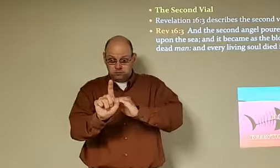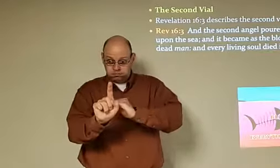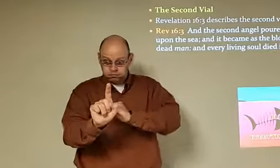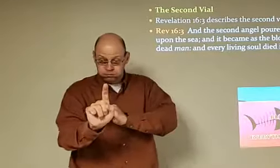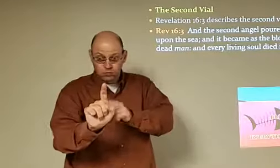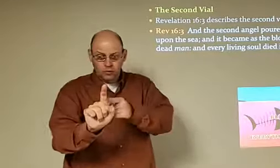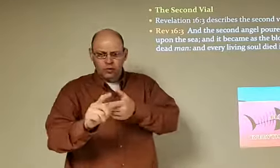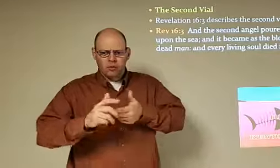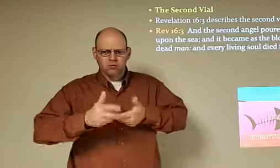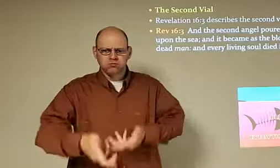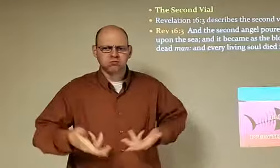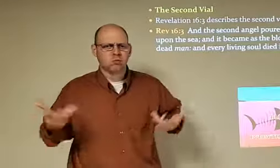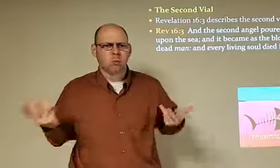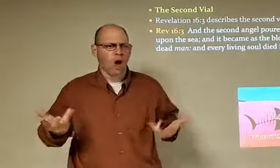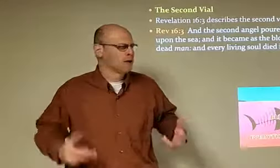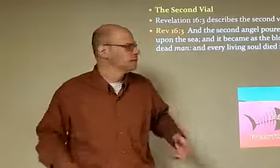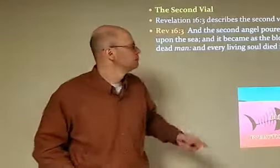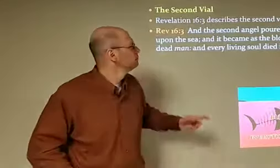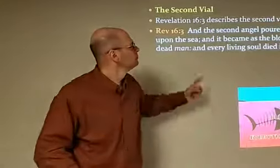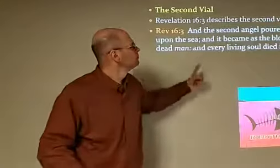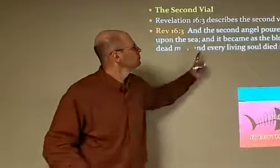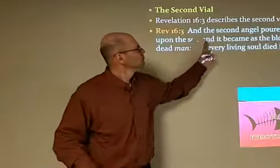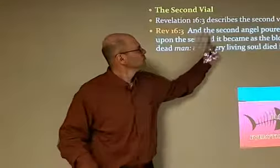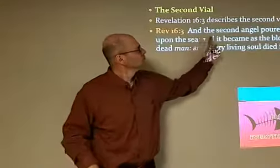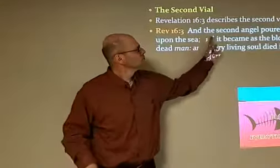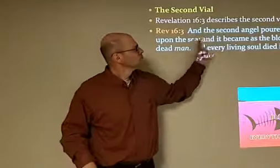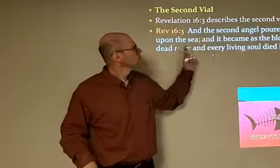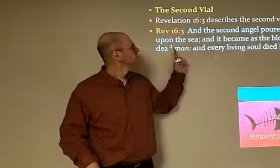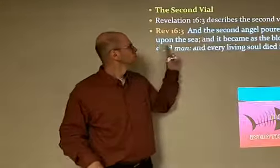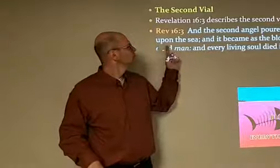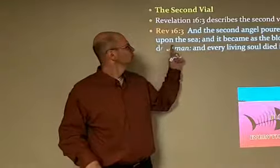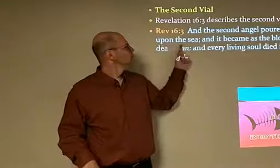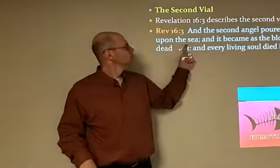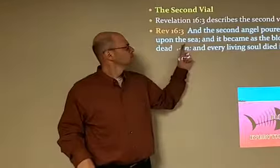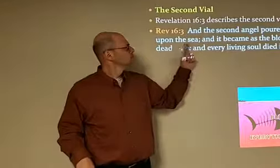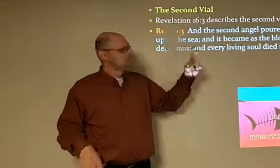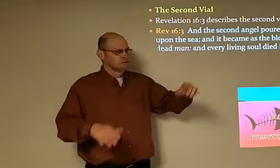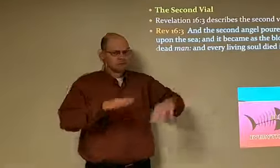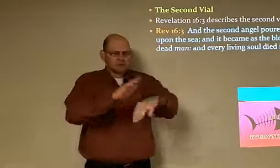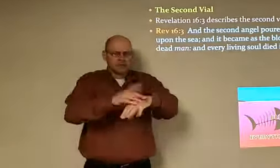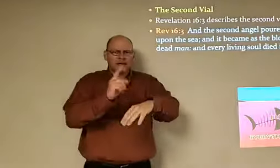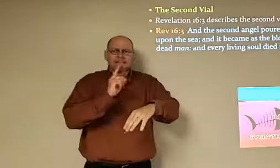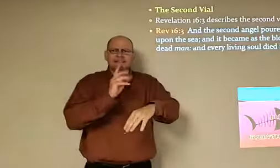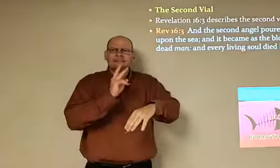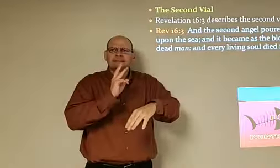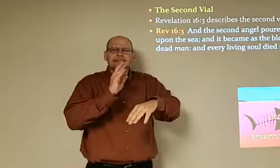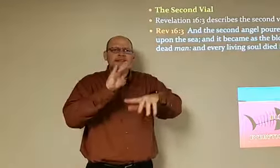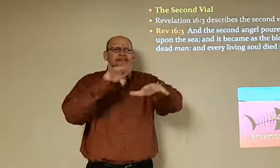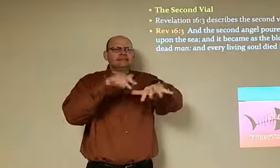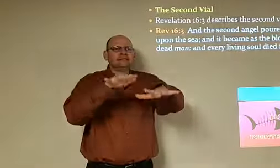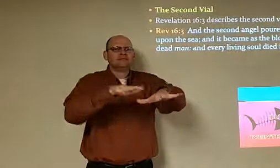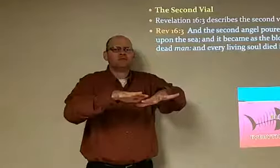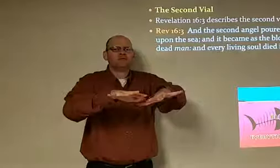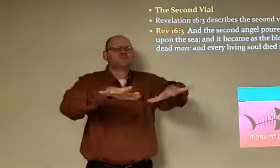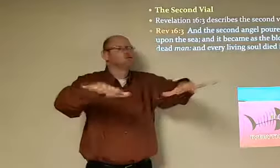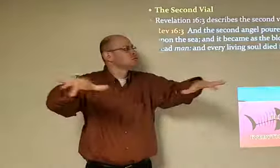The second vial, all right, verse 3. And the second angel poured out his vial upon the sea, and